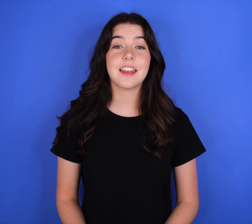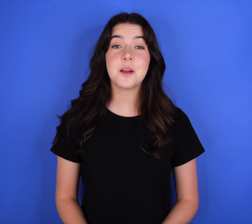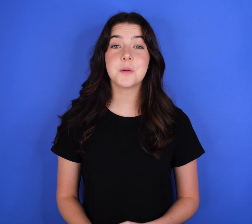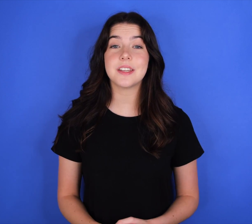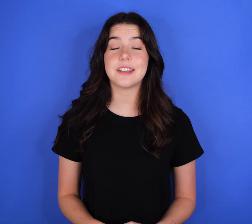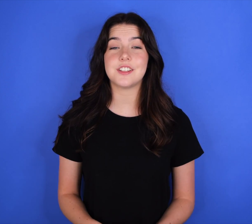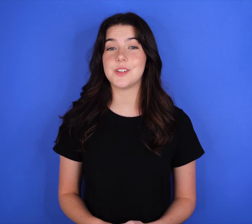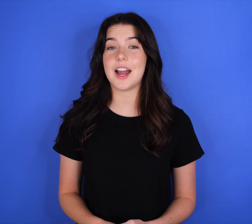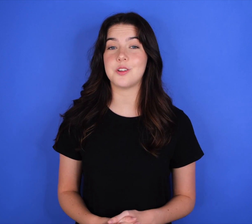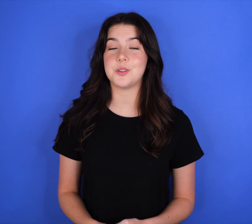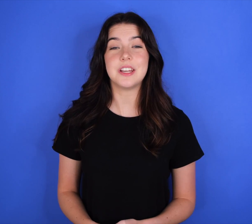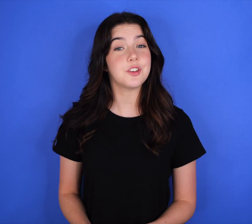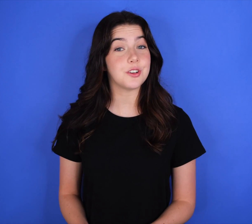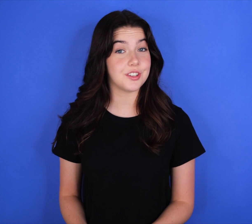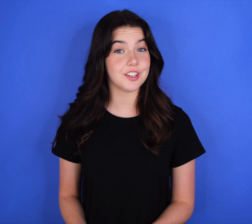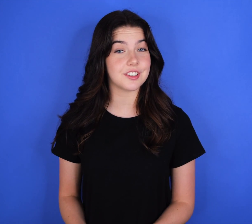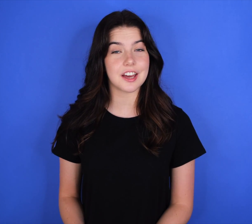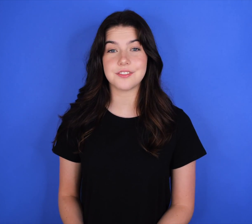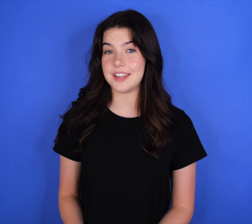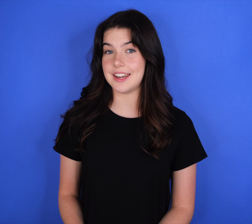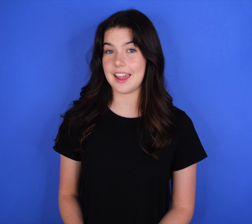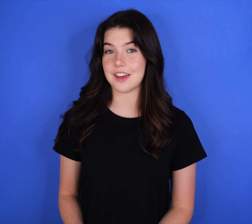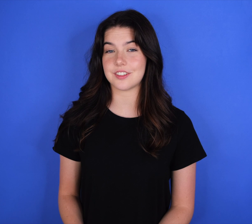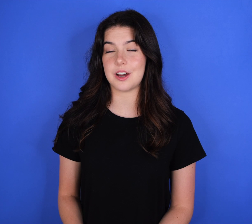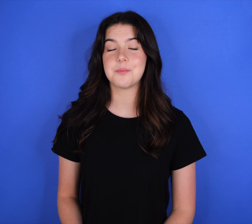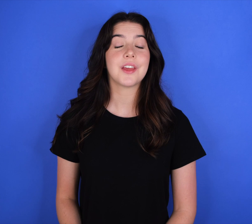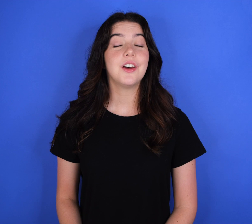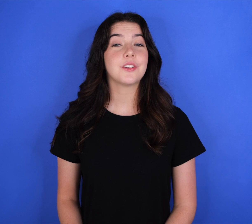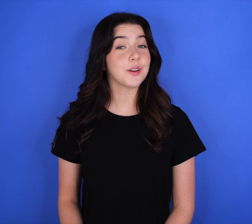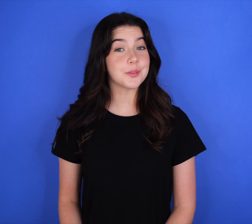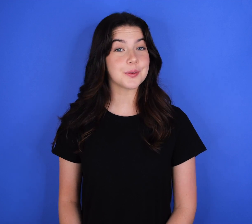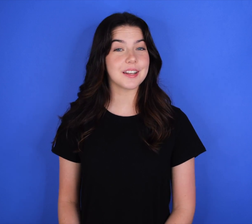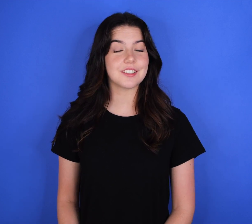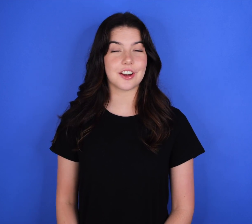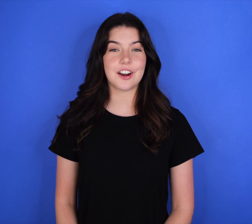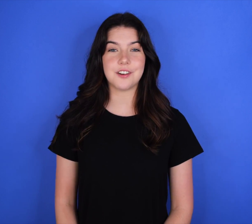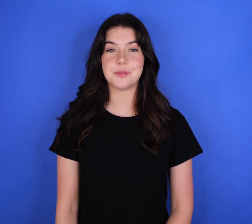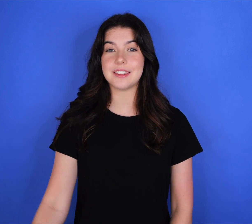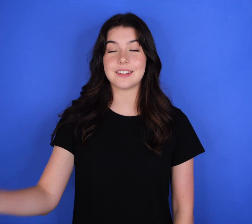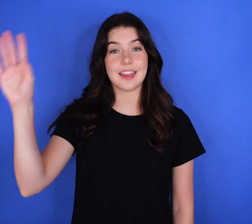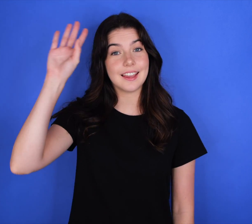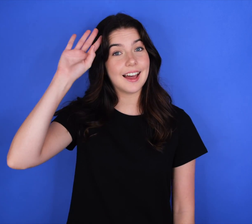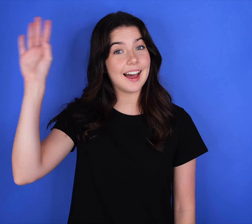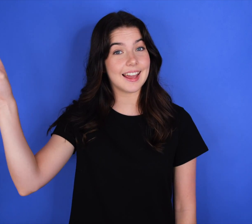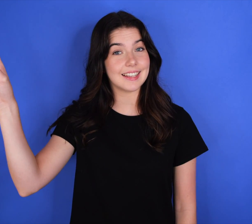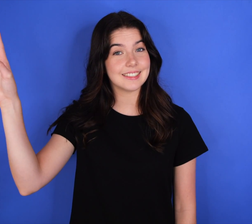I'm going to teach you how to introduce yourself in ASL. So first we're going to start off with saying hi.